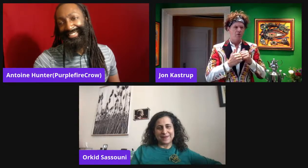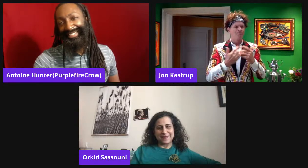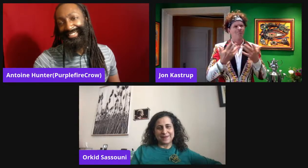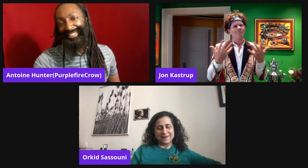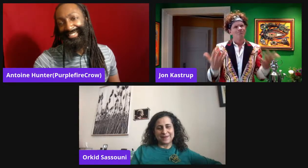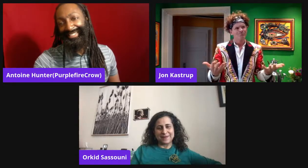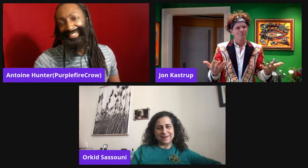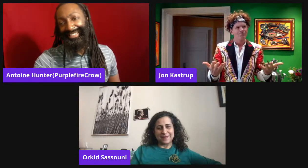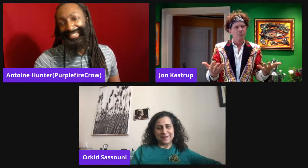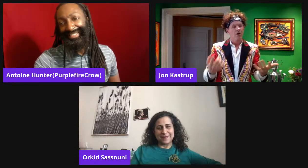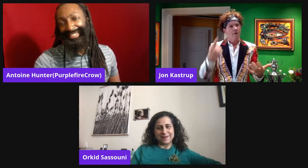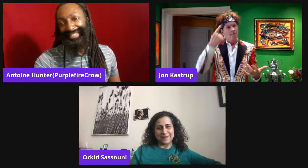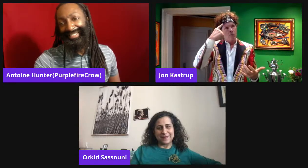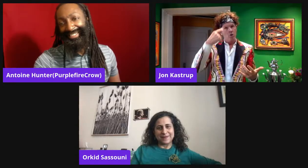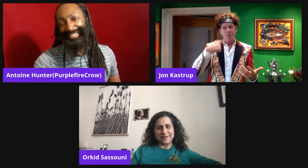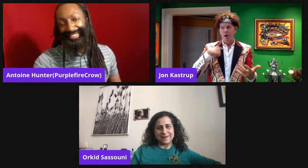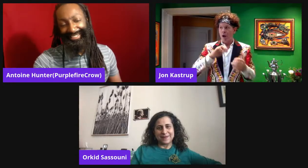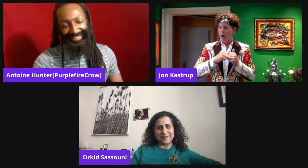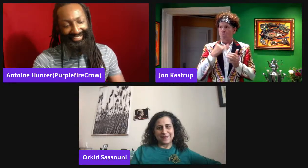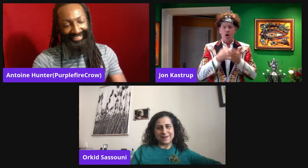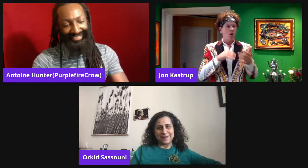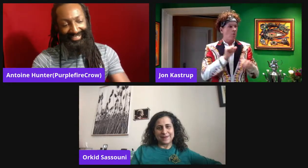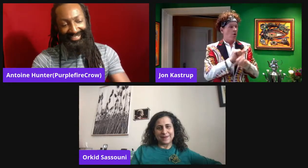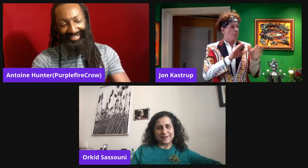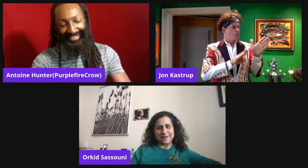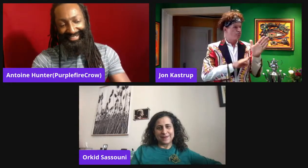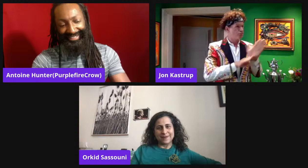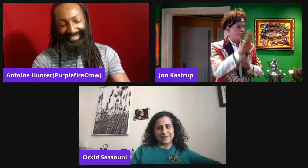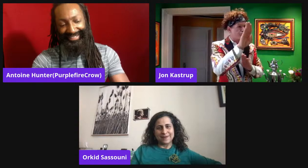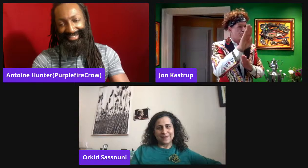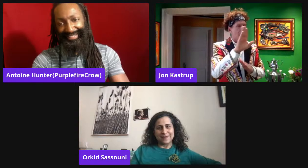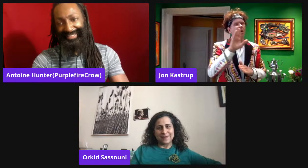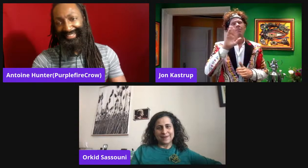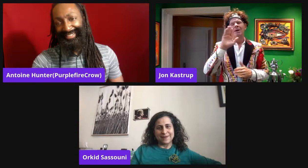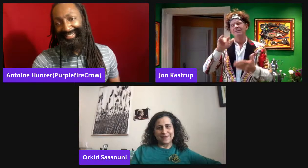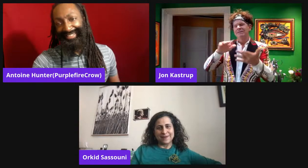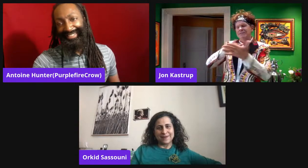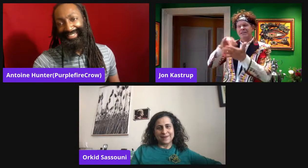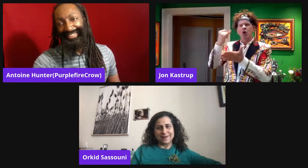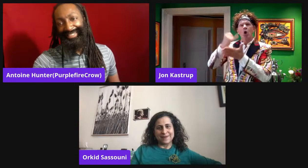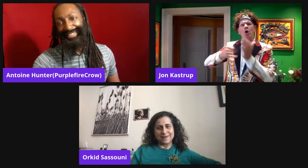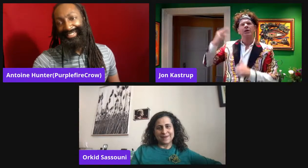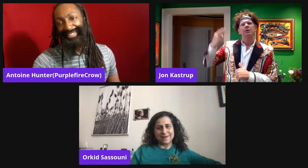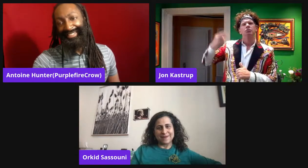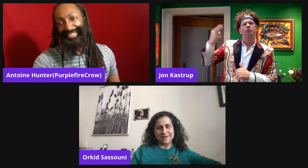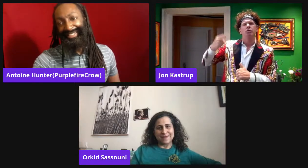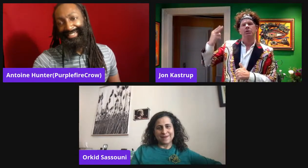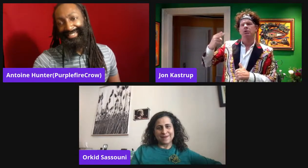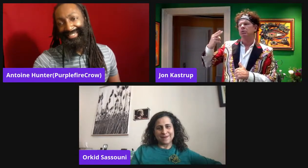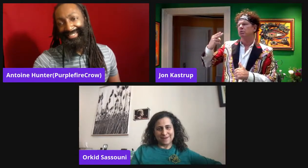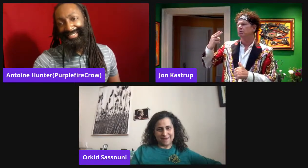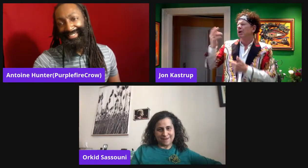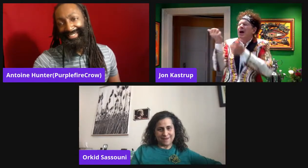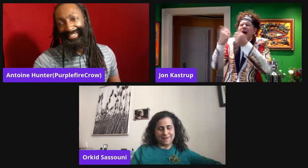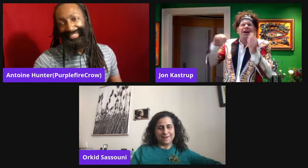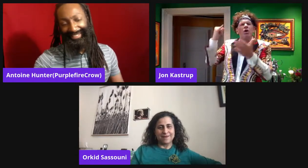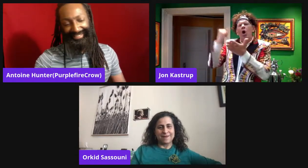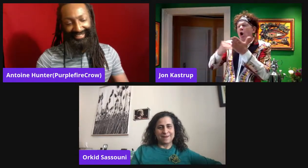How does that apply to artwork though? Well, you know, my art was something that was developed.